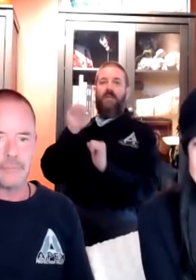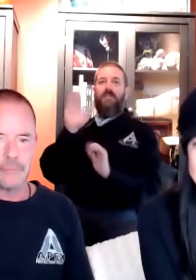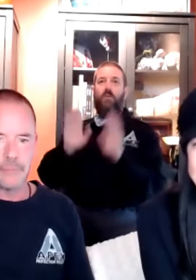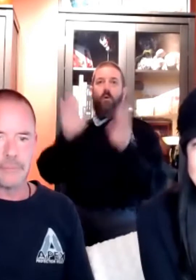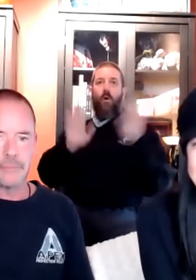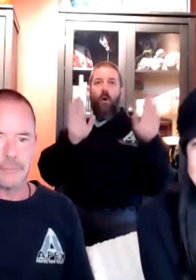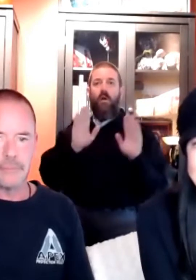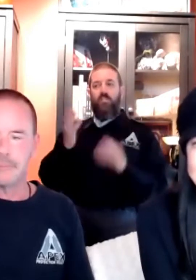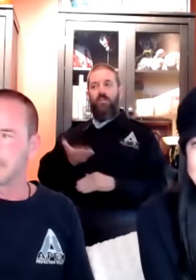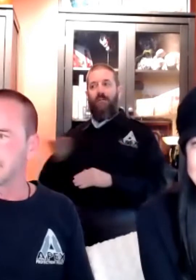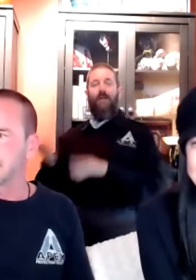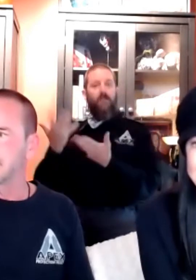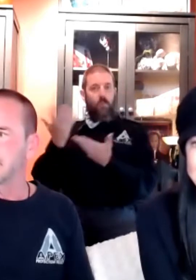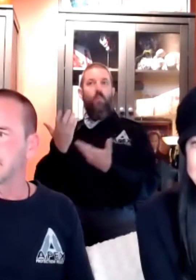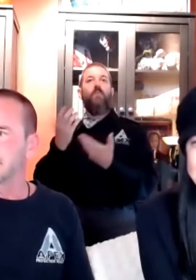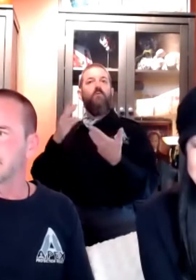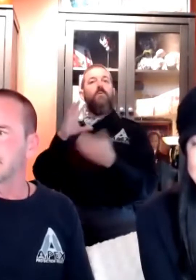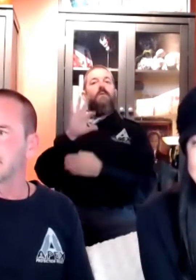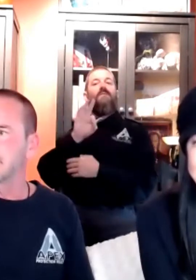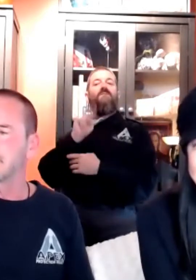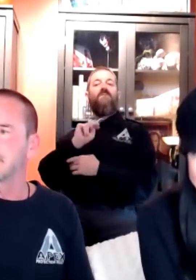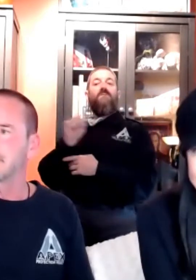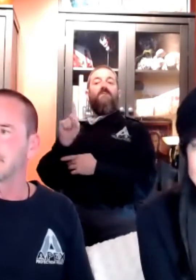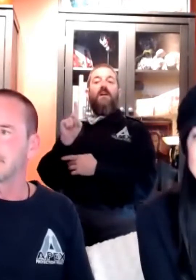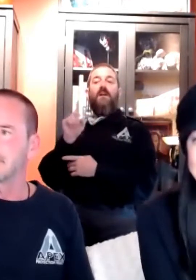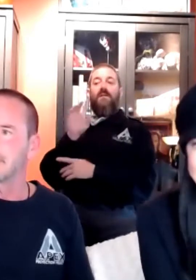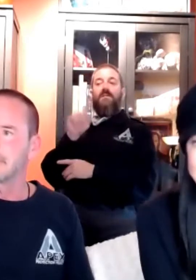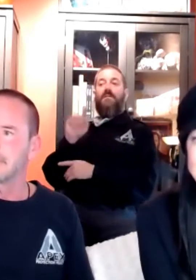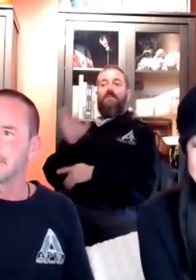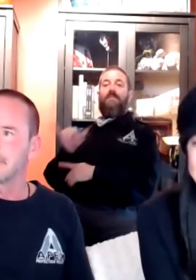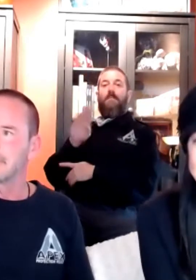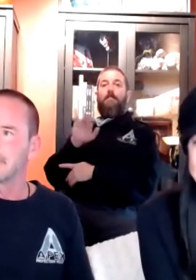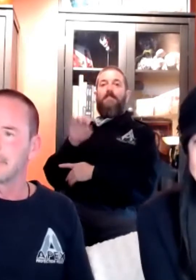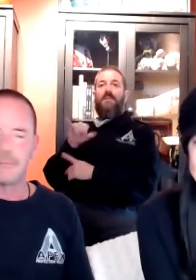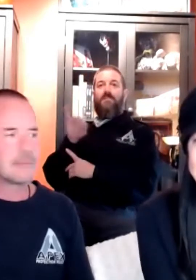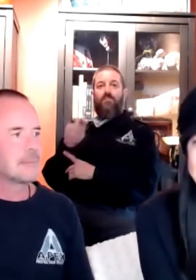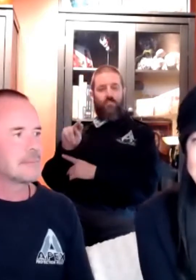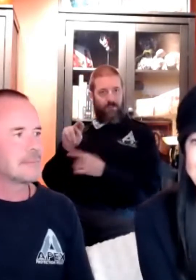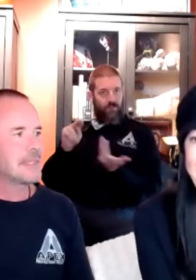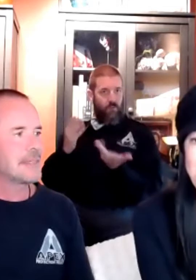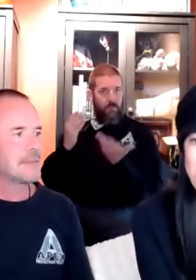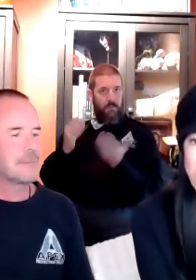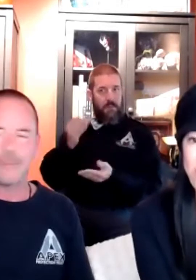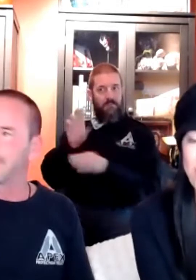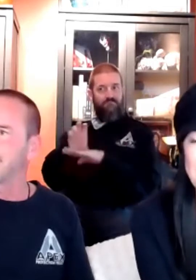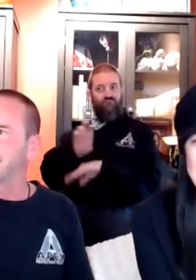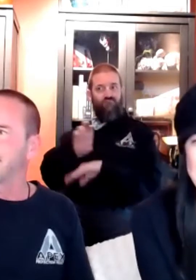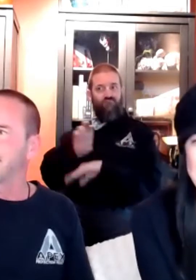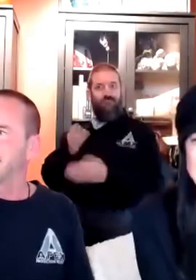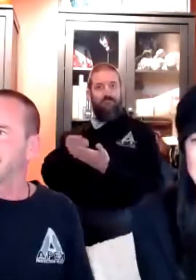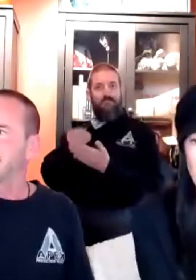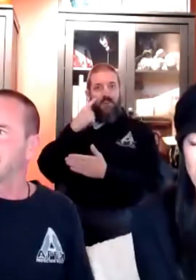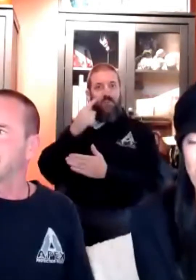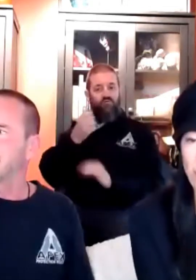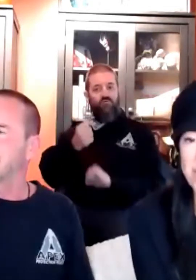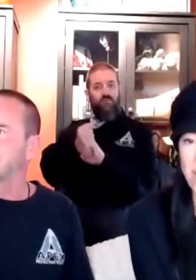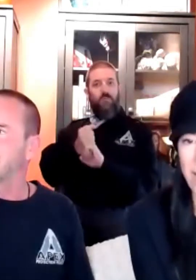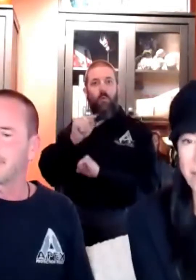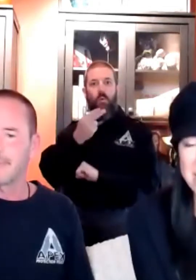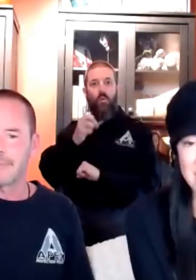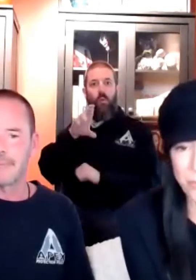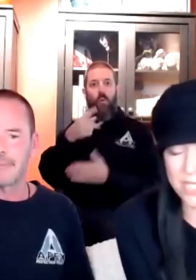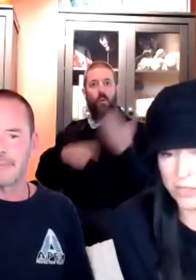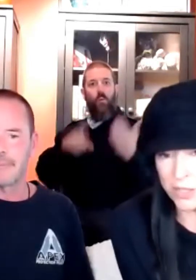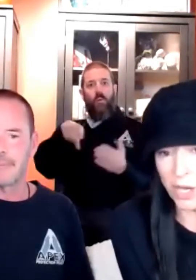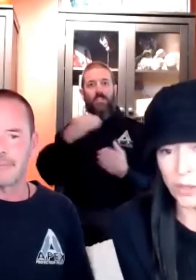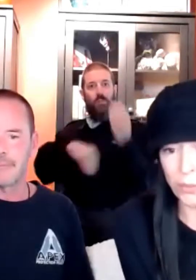at Apex to help Thor with his special needs. You guys want to talk about that a little bit? Yeah, sure. So